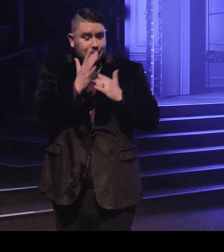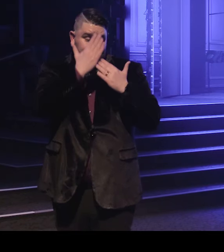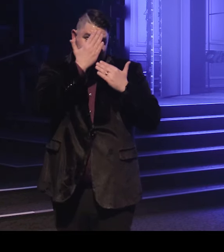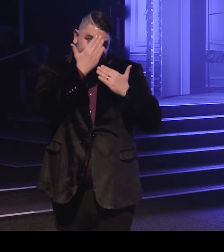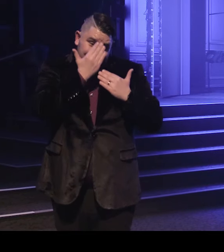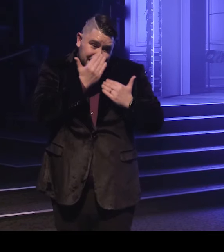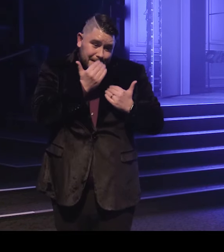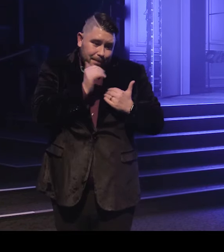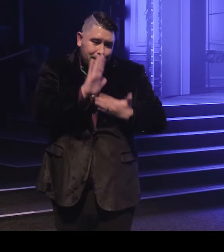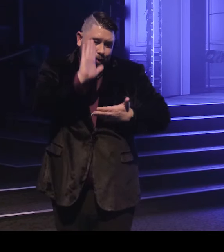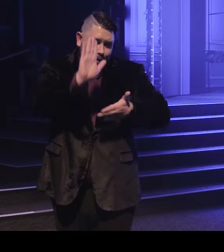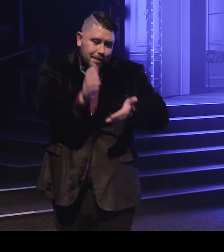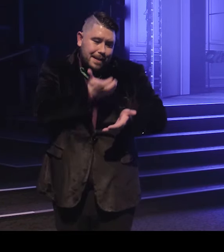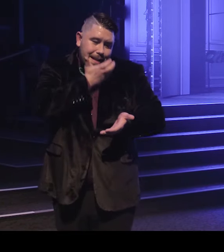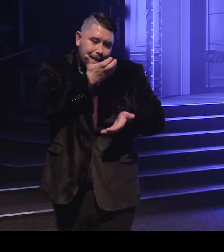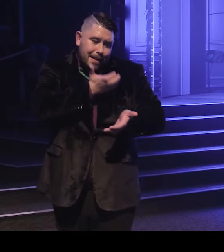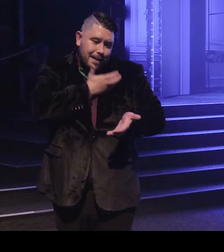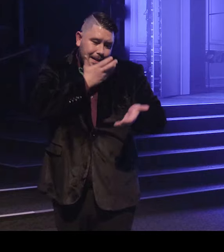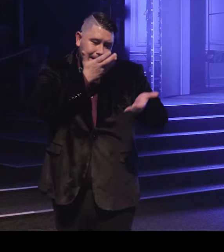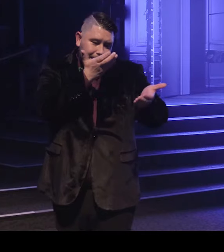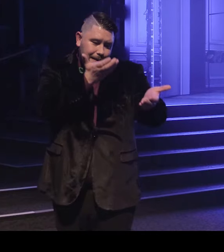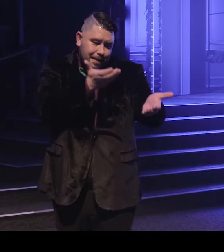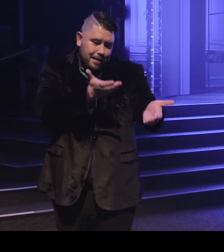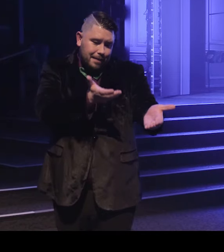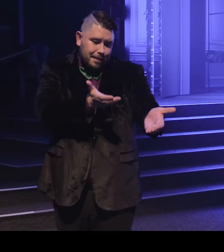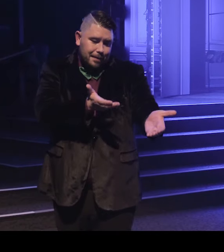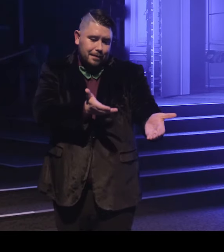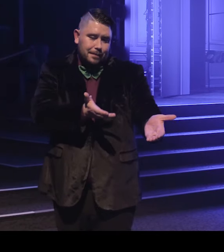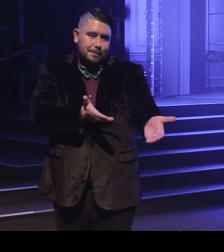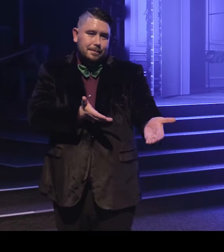Jesus asleep on the hay.